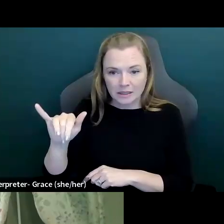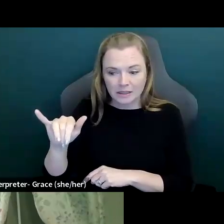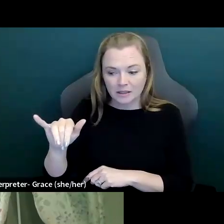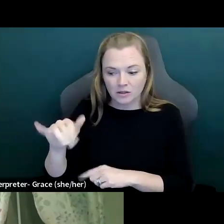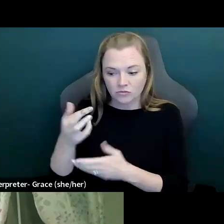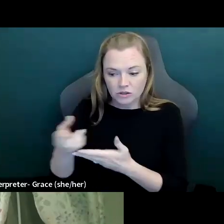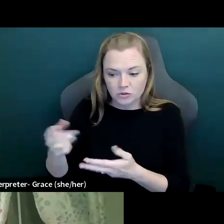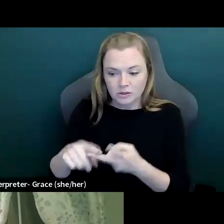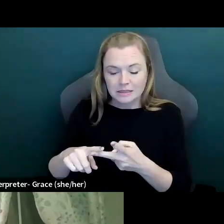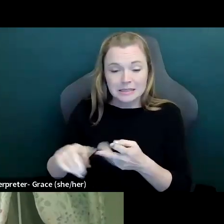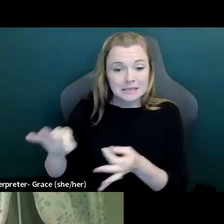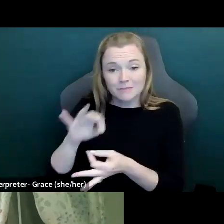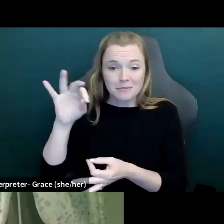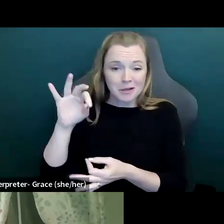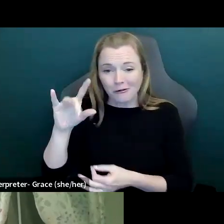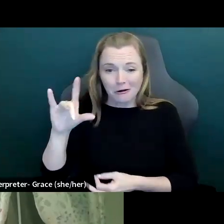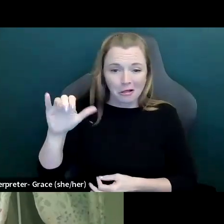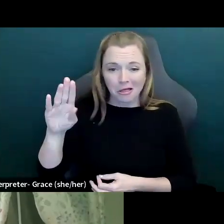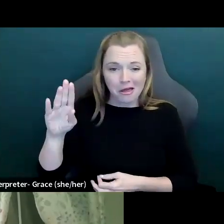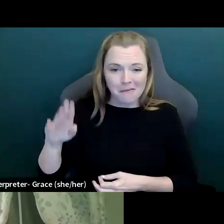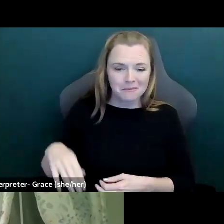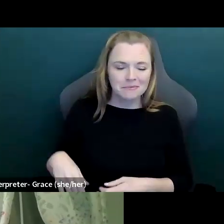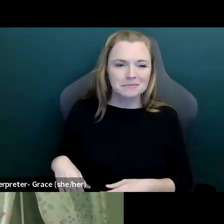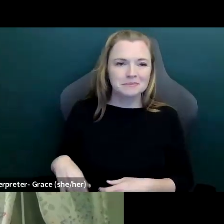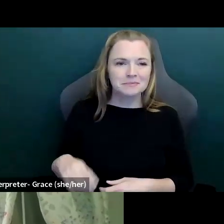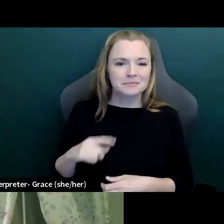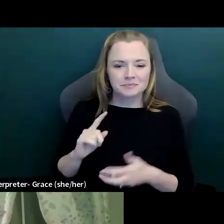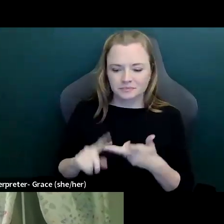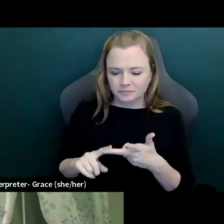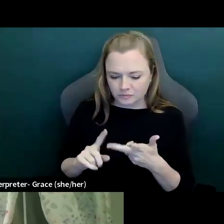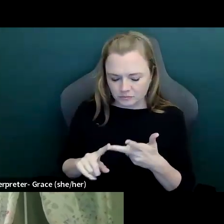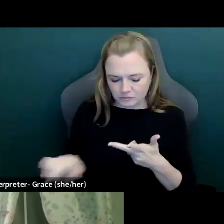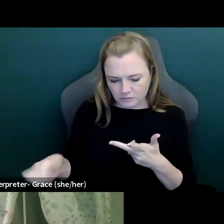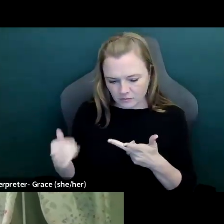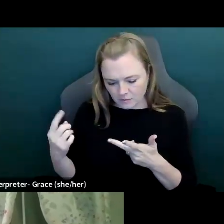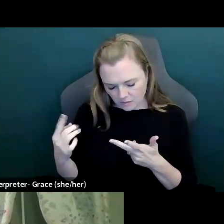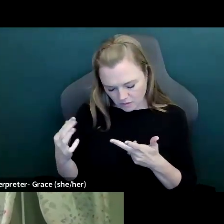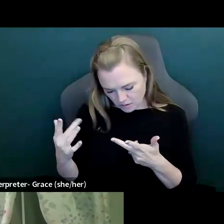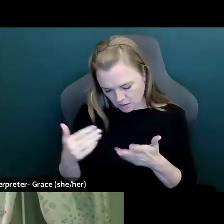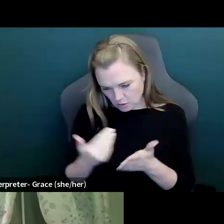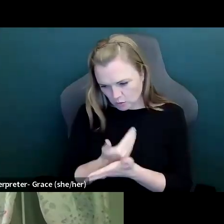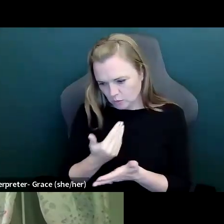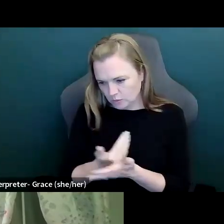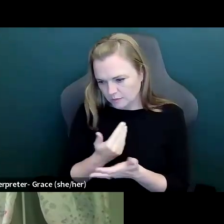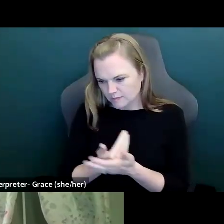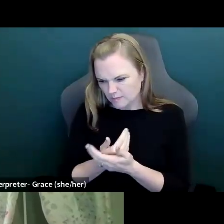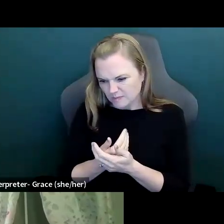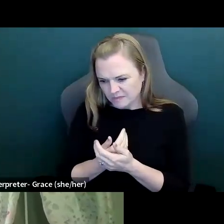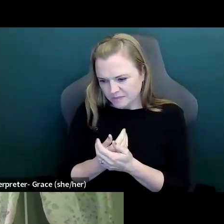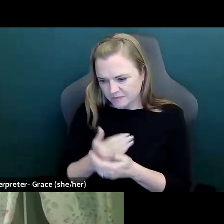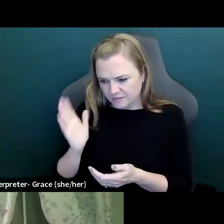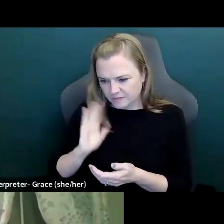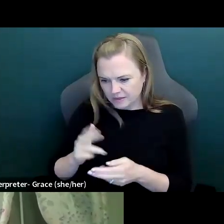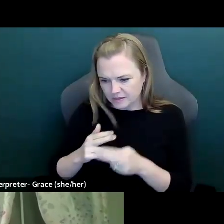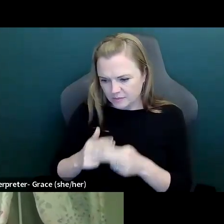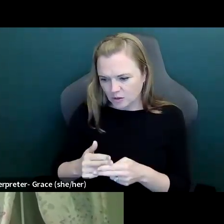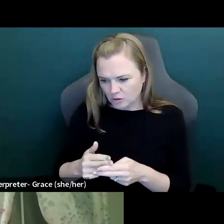Spirit Club. There's also something that's fairly new. It used to be